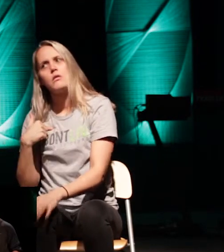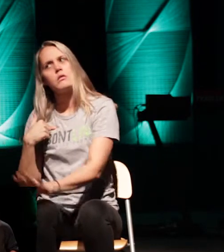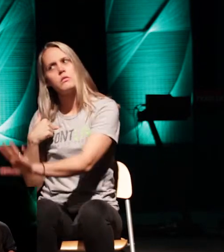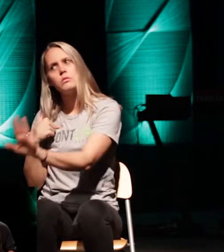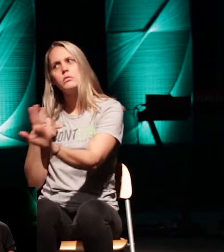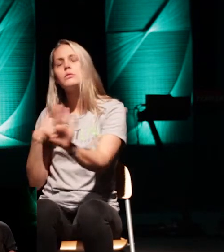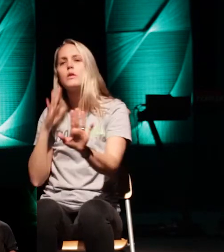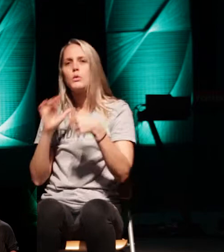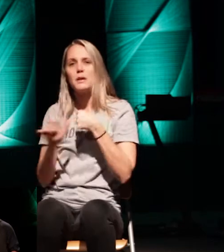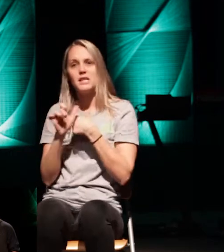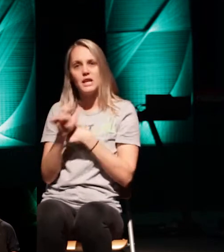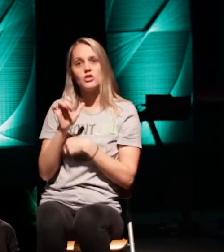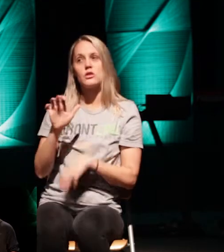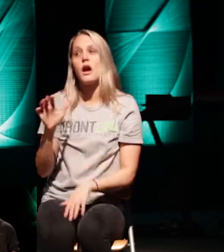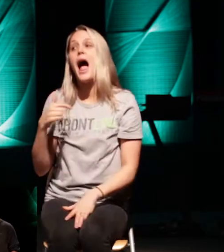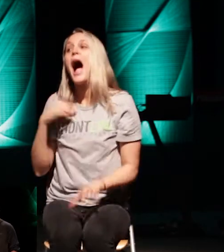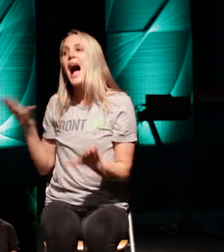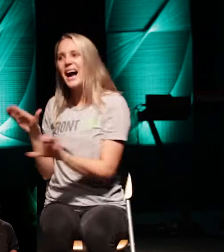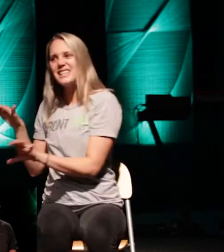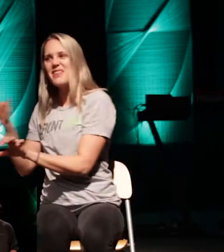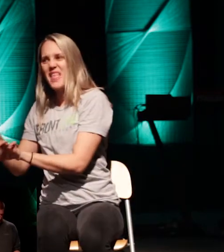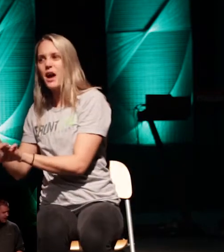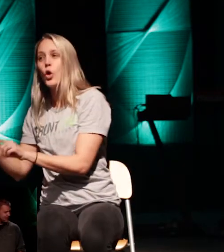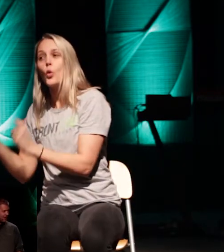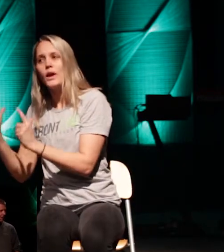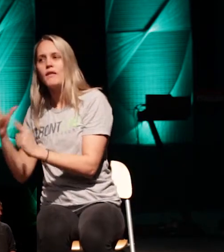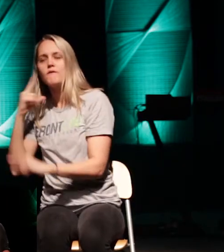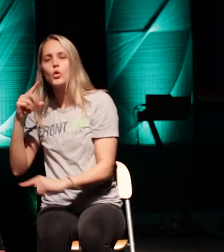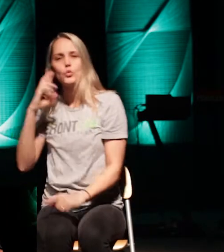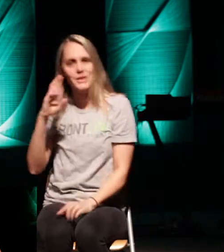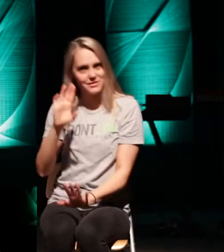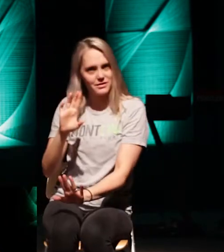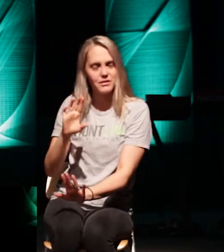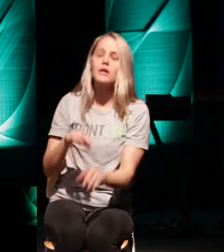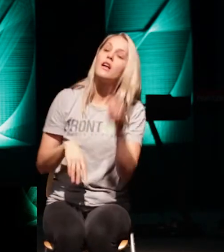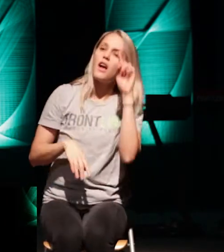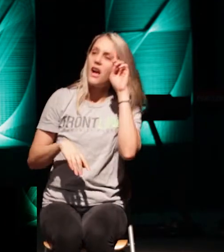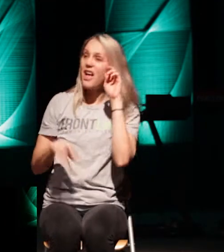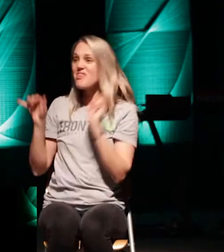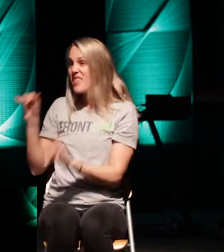quickly for a reason, okay? Does that look stupid or what?